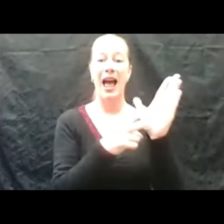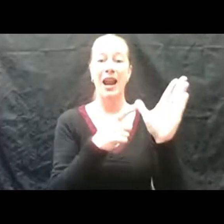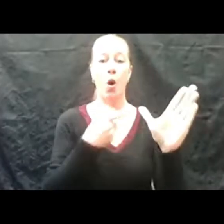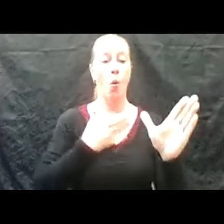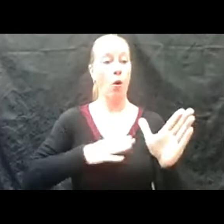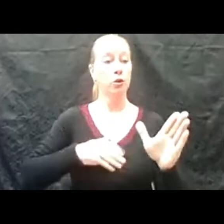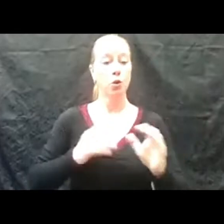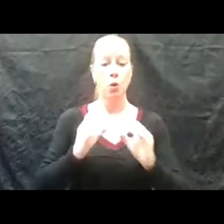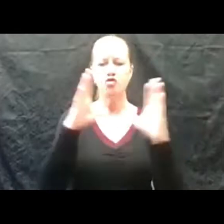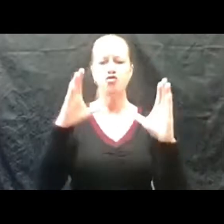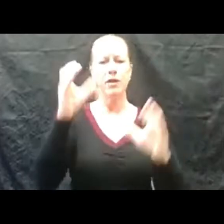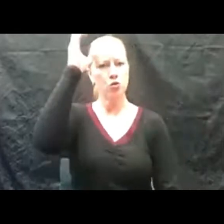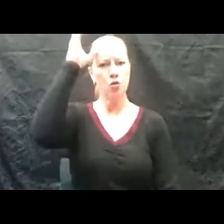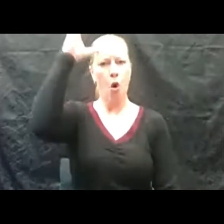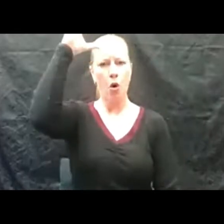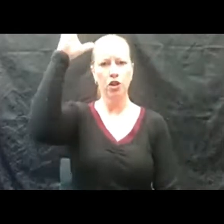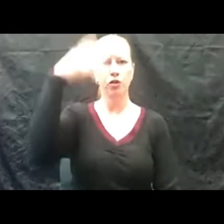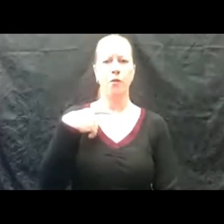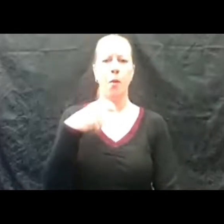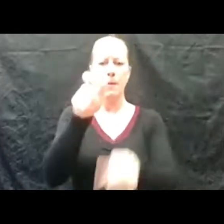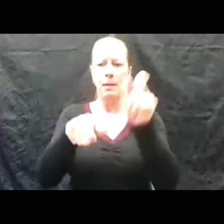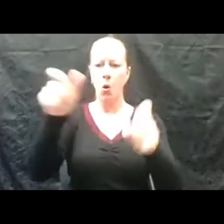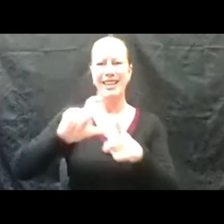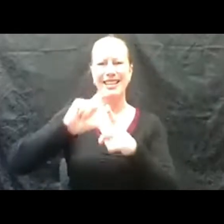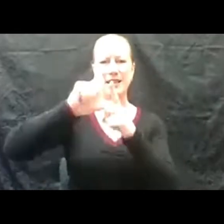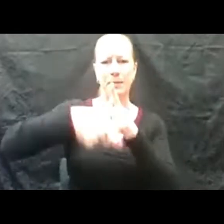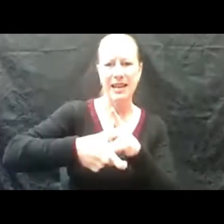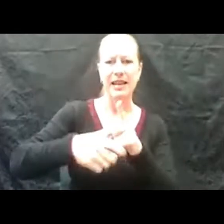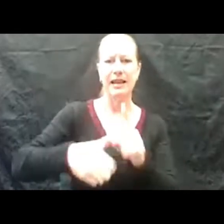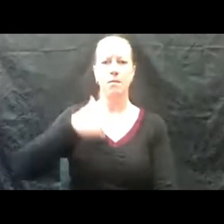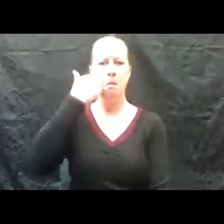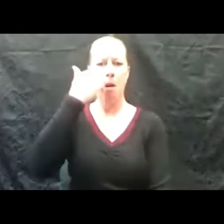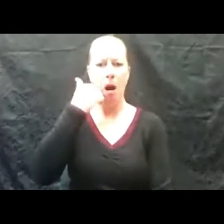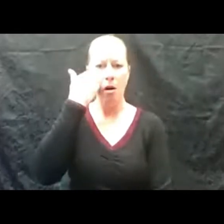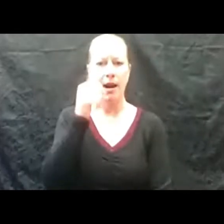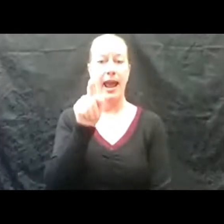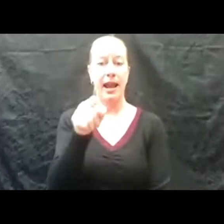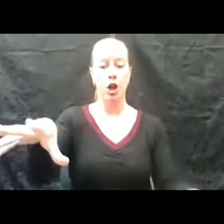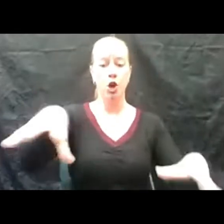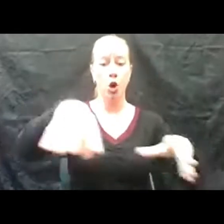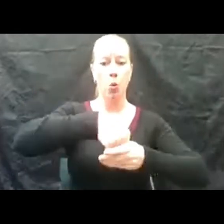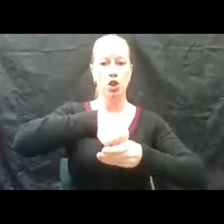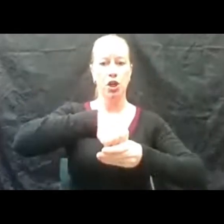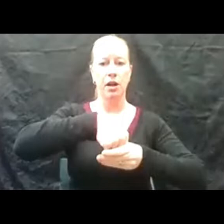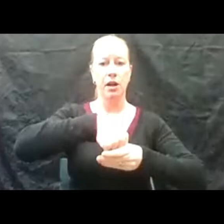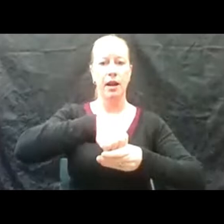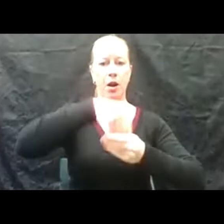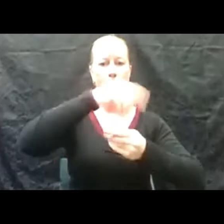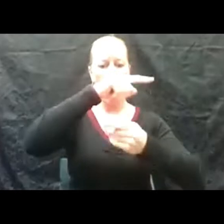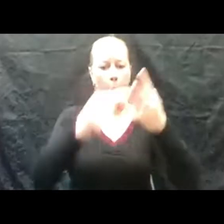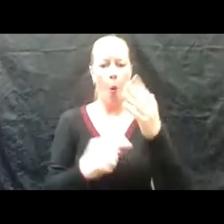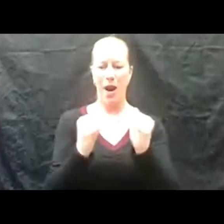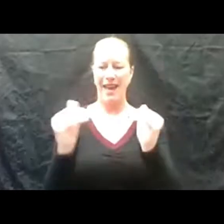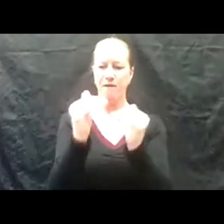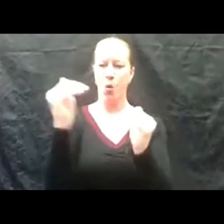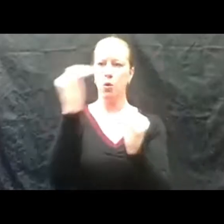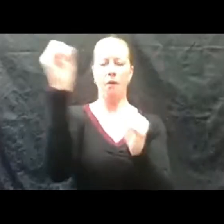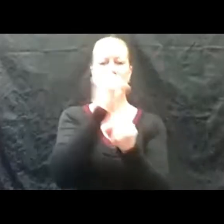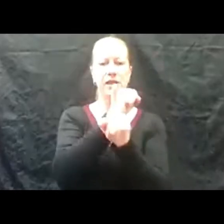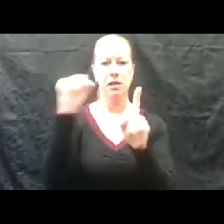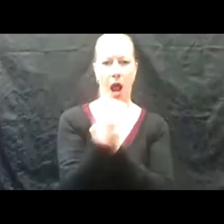with disabilities, along with increasing their profile and inclusion in all levels of